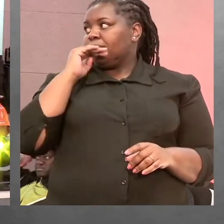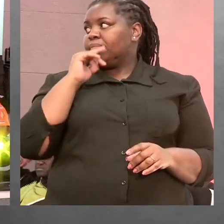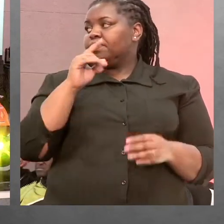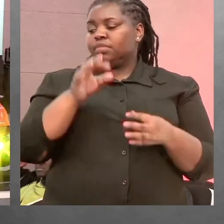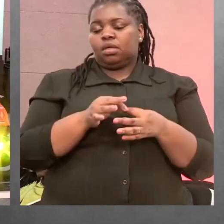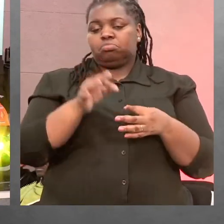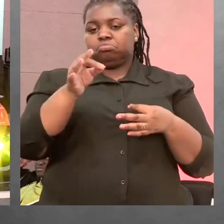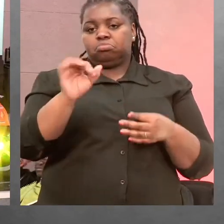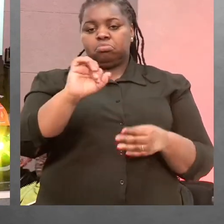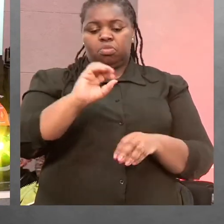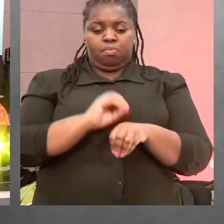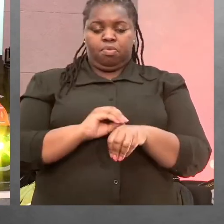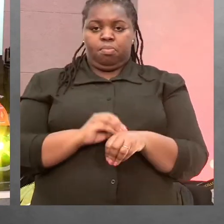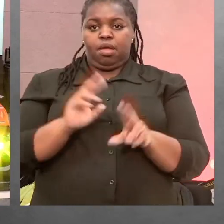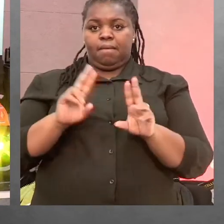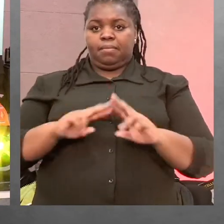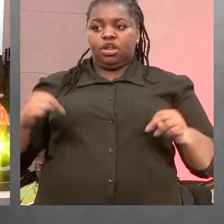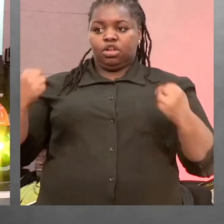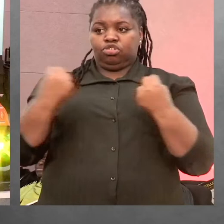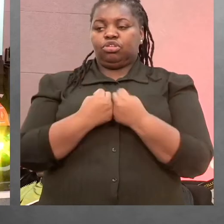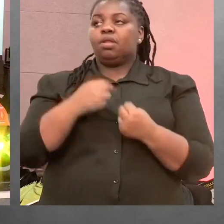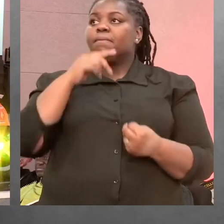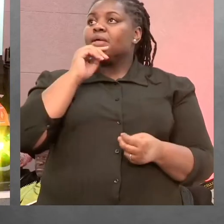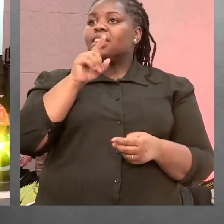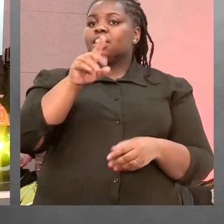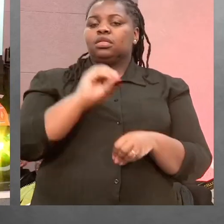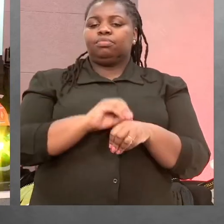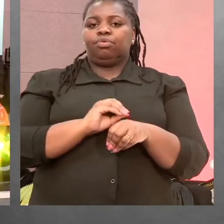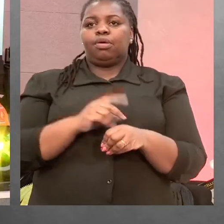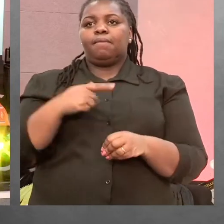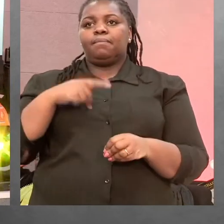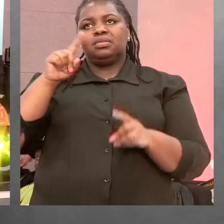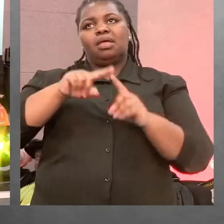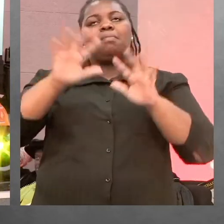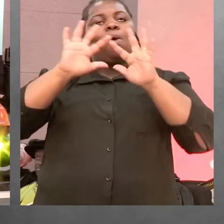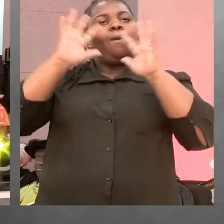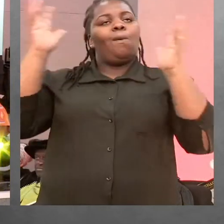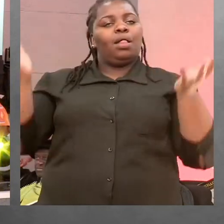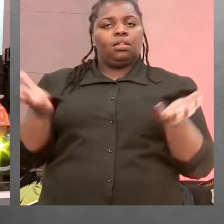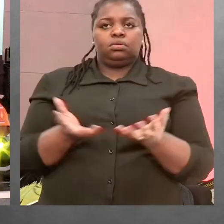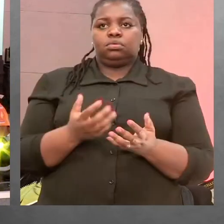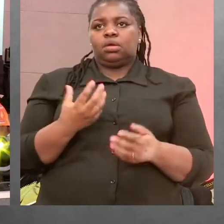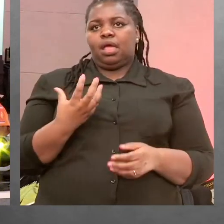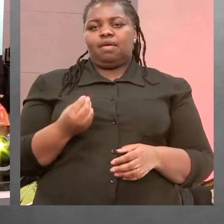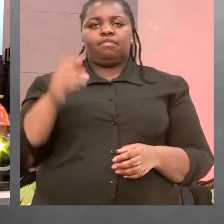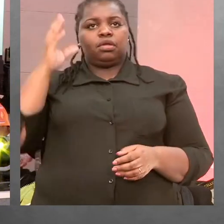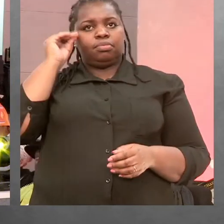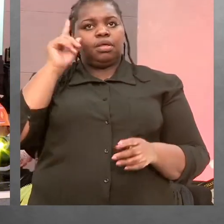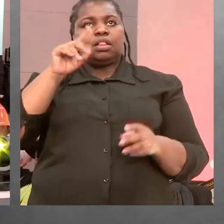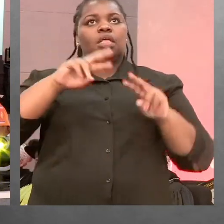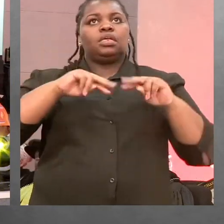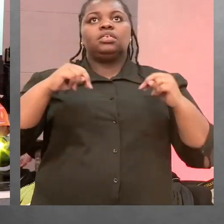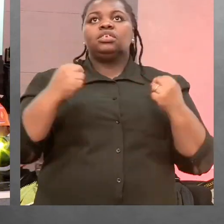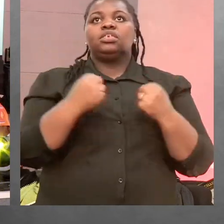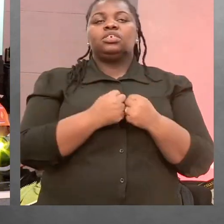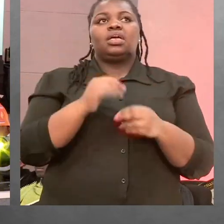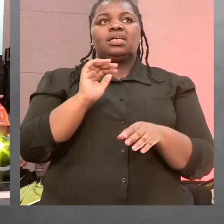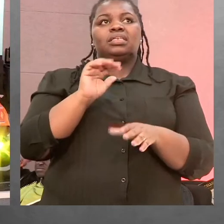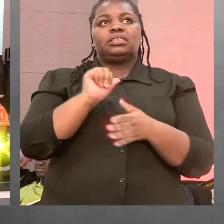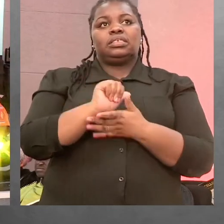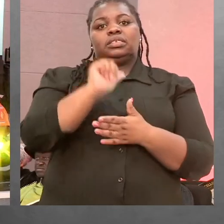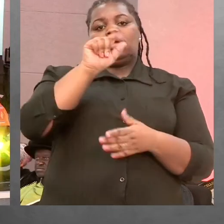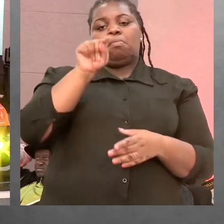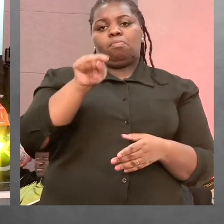the problem nationally, but this problem is also global in nature. nationally we're sitting at over